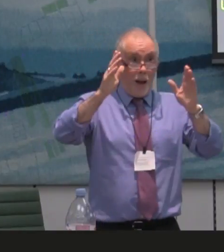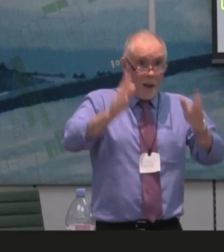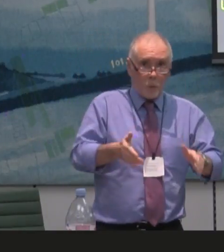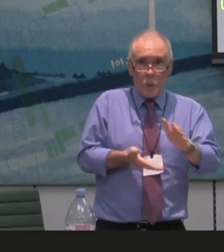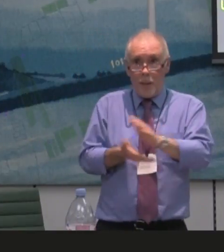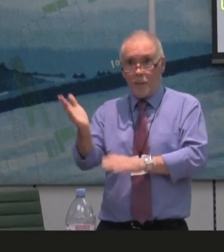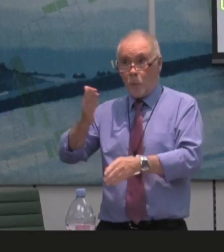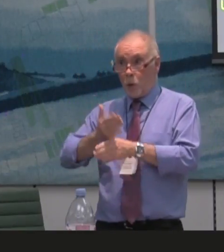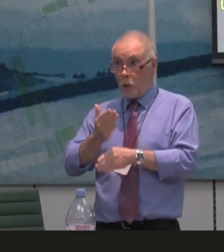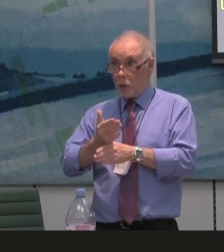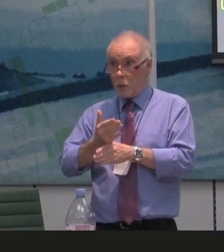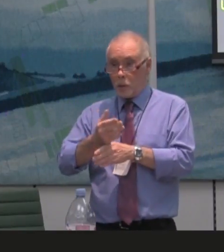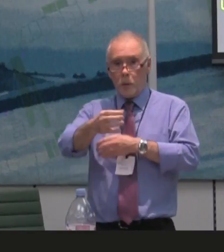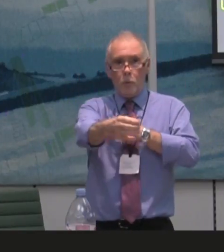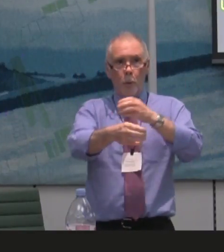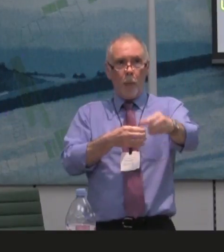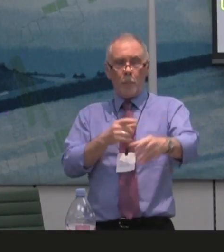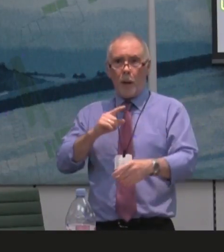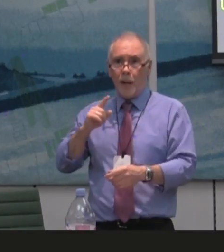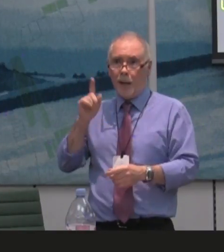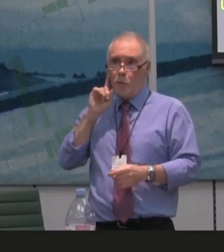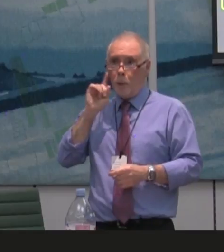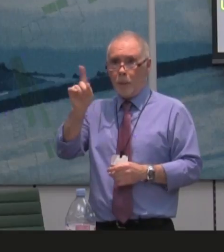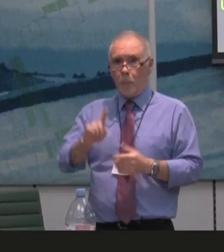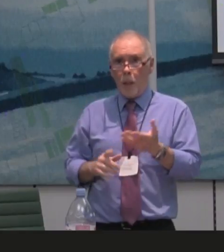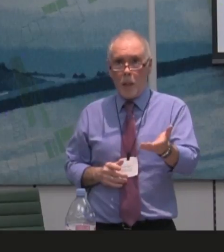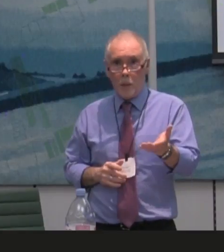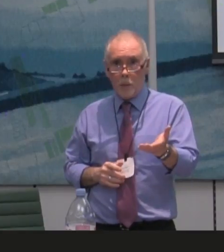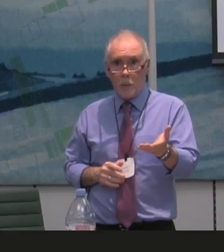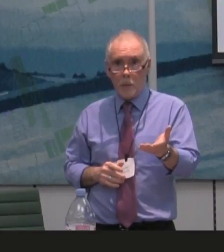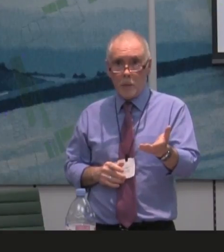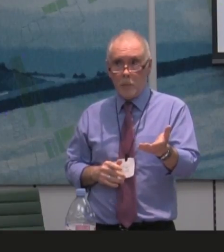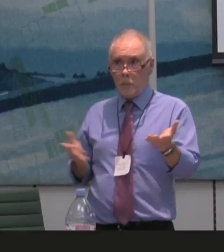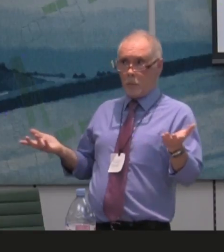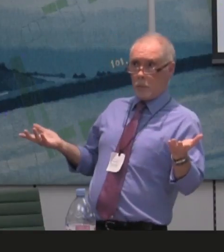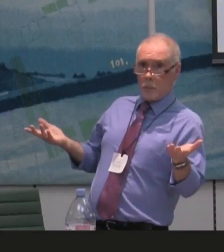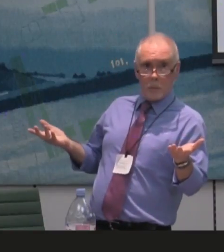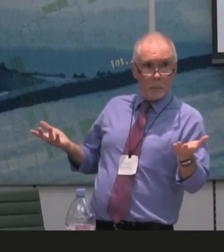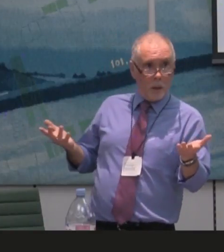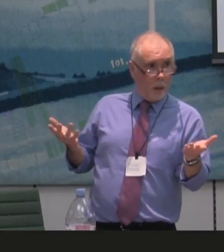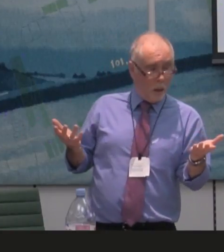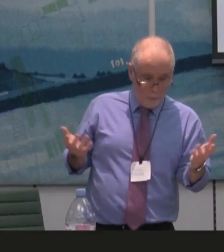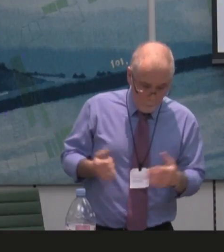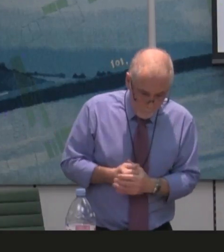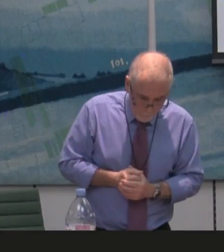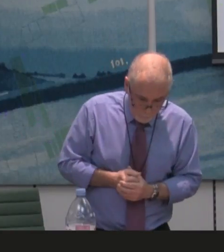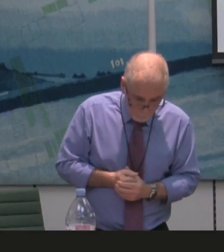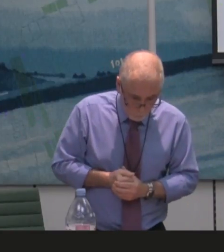cap. Deaf people will literally have to leave work and be replaced by hearing